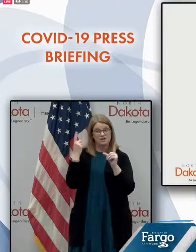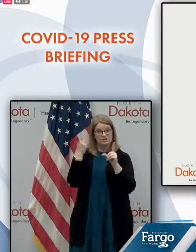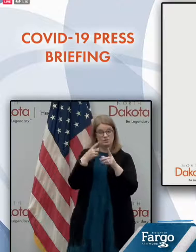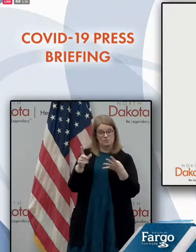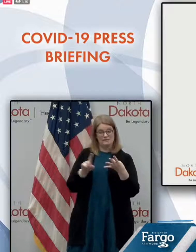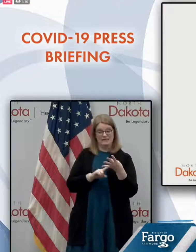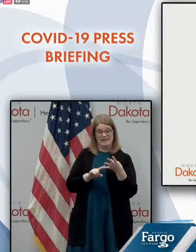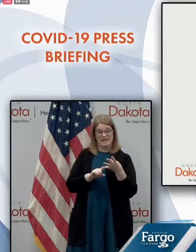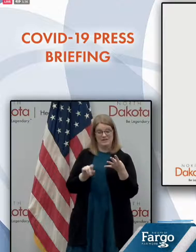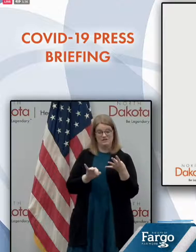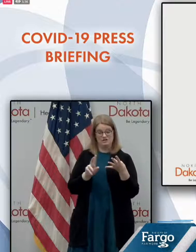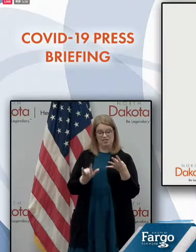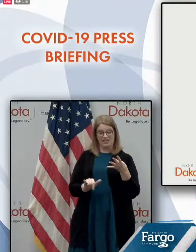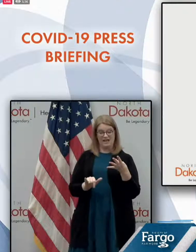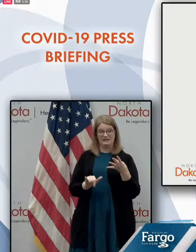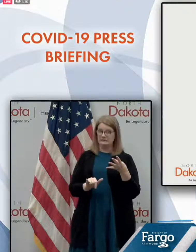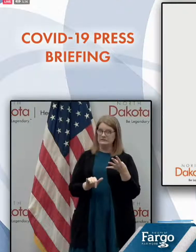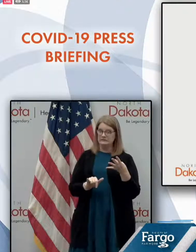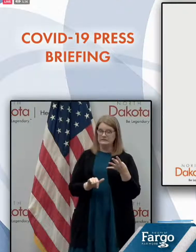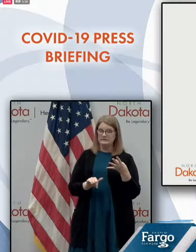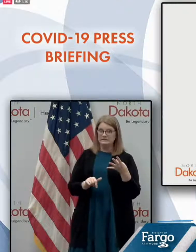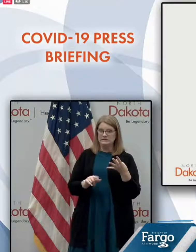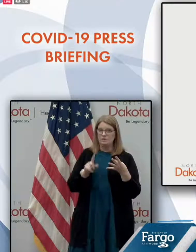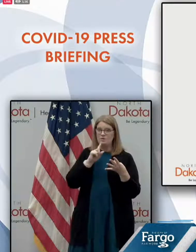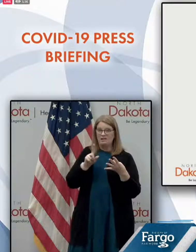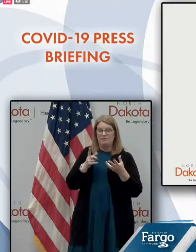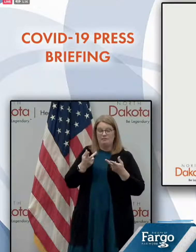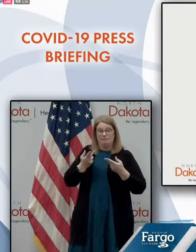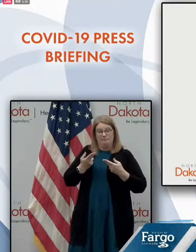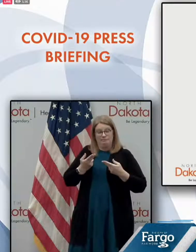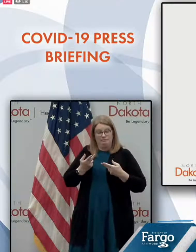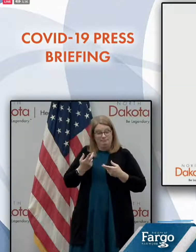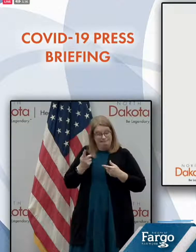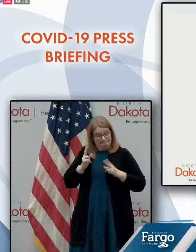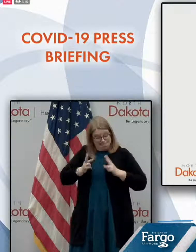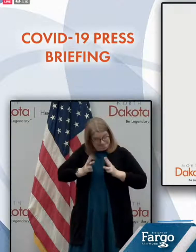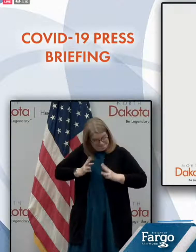July, knowing that we are attempting to cut in half the development time of the